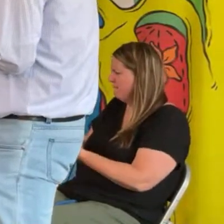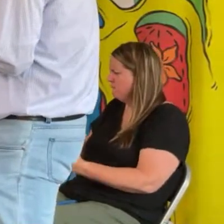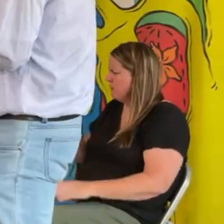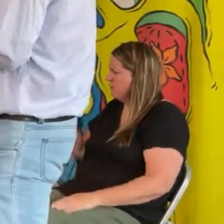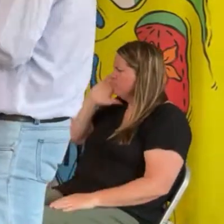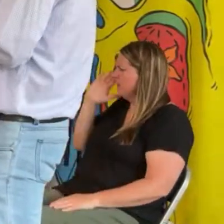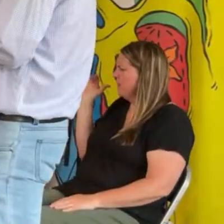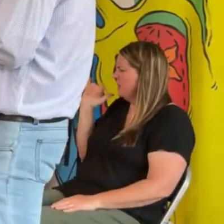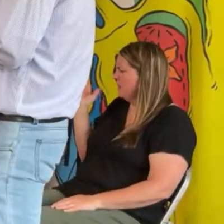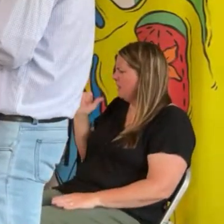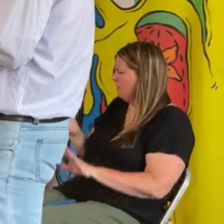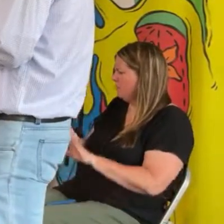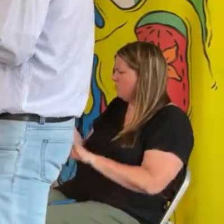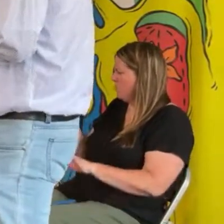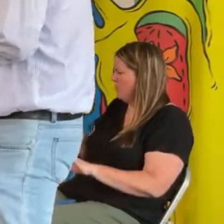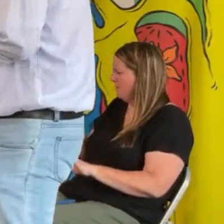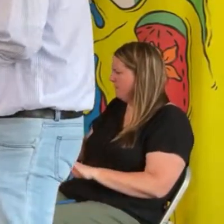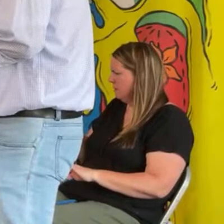a bus.